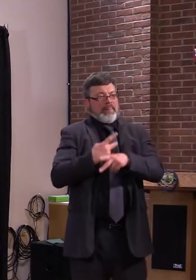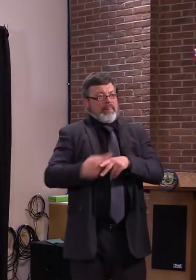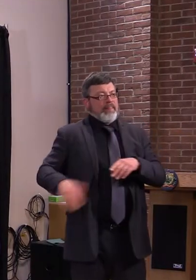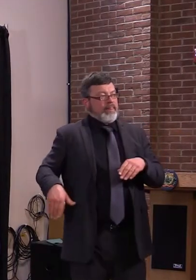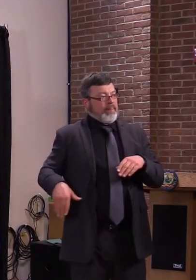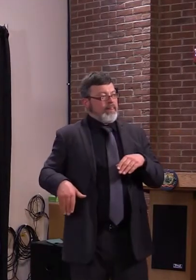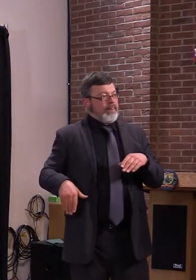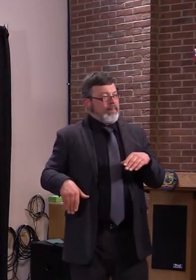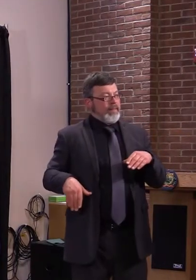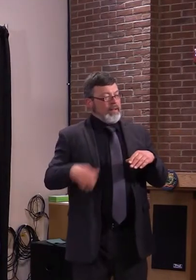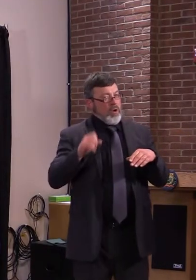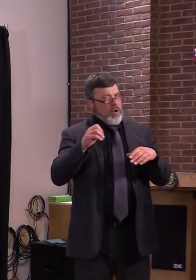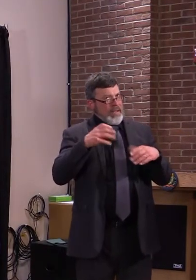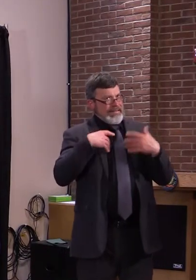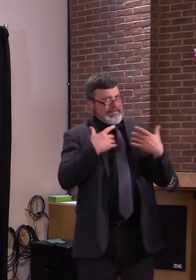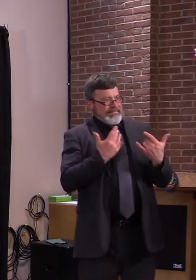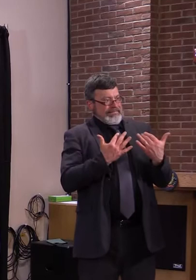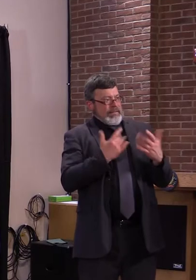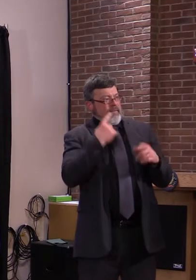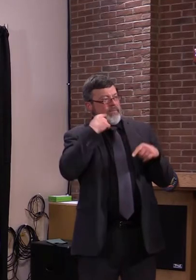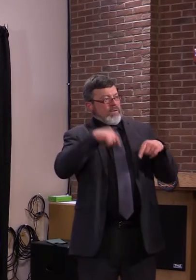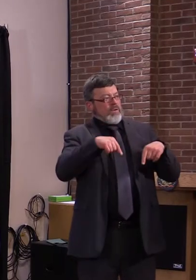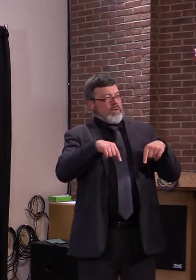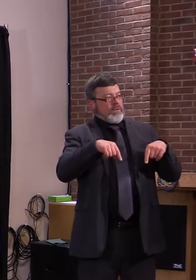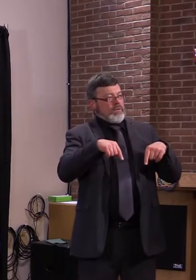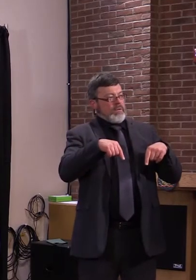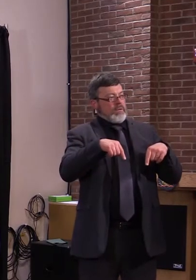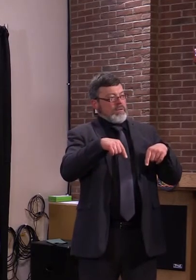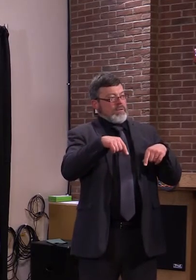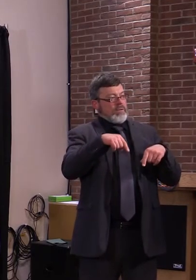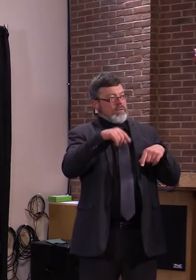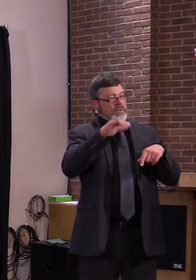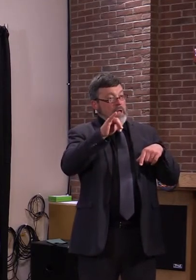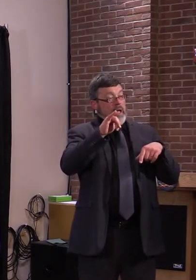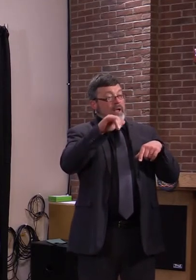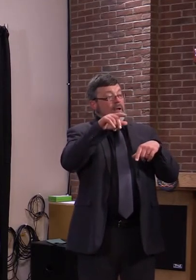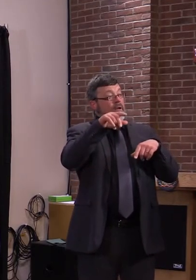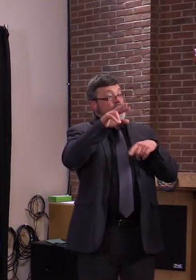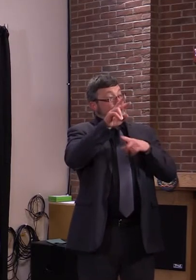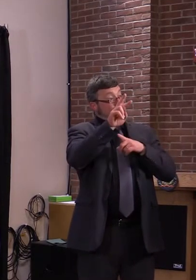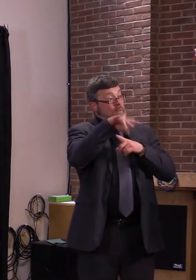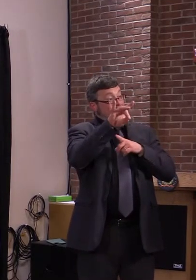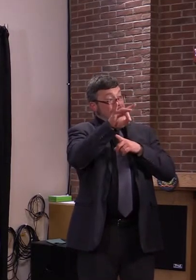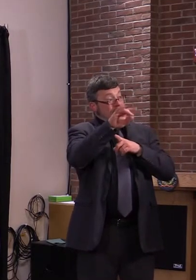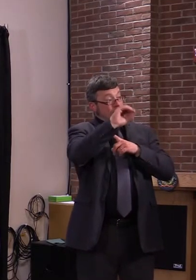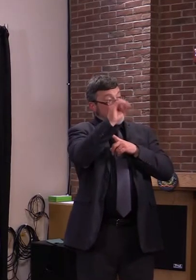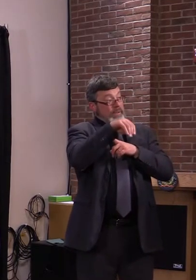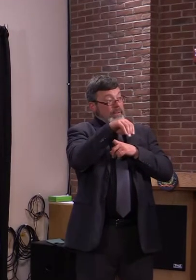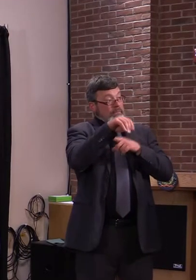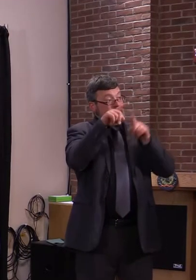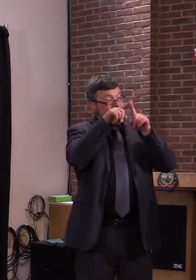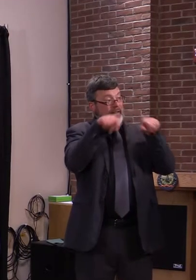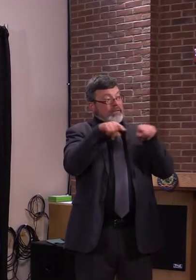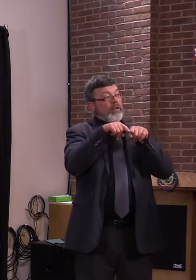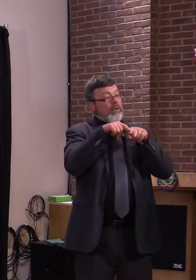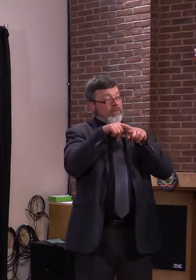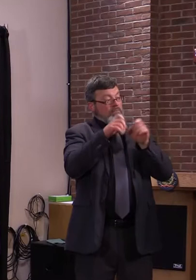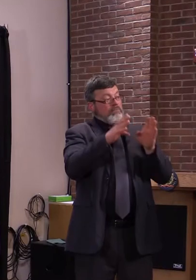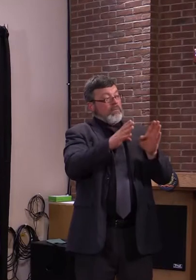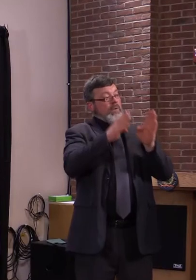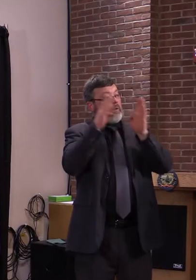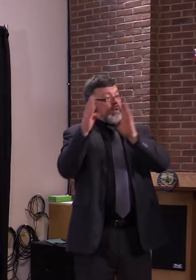about 2.8% delta and about 96% the